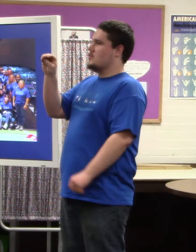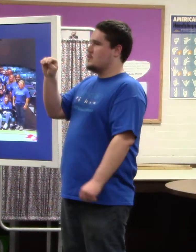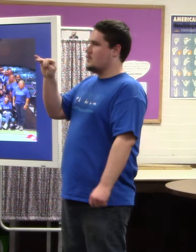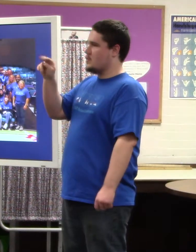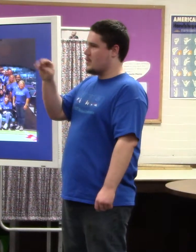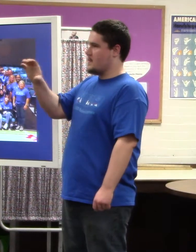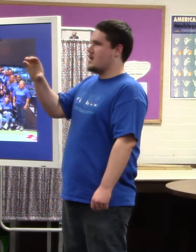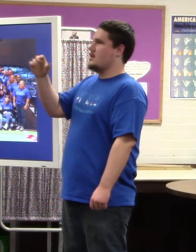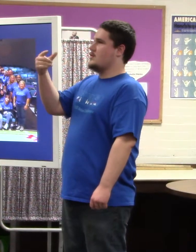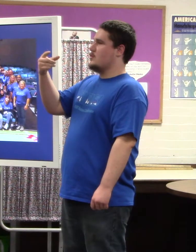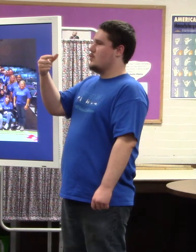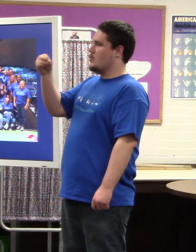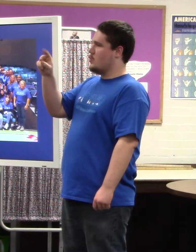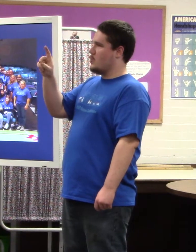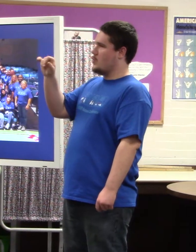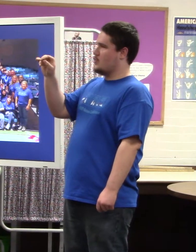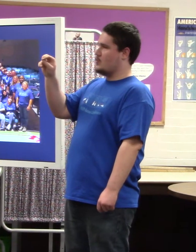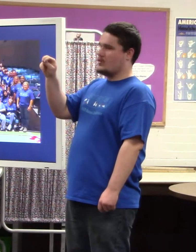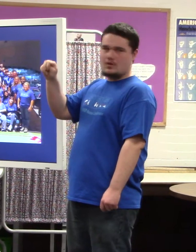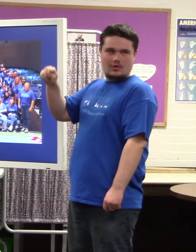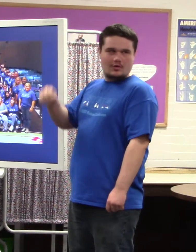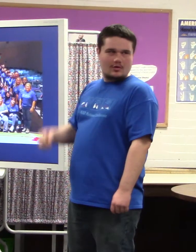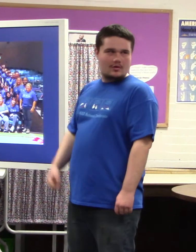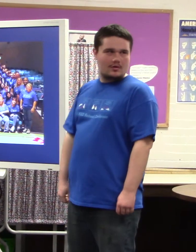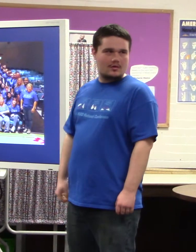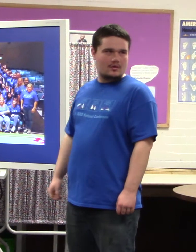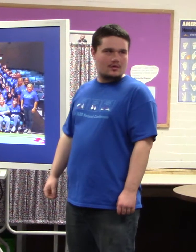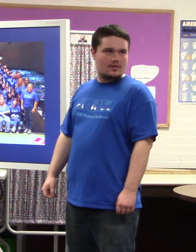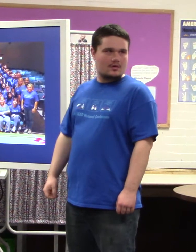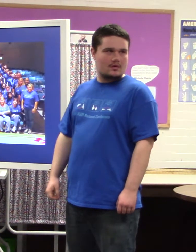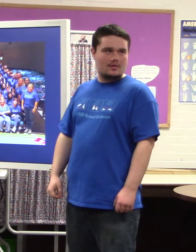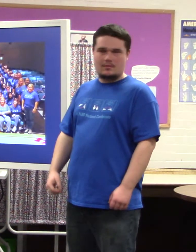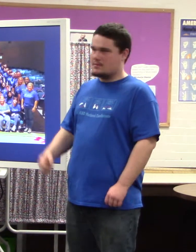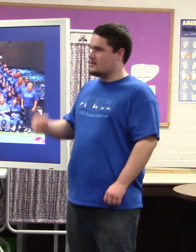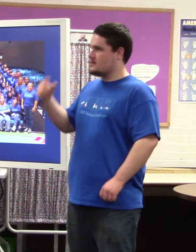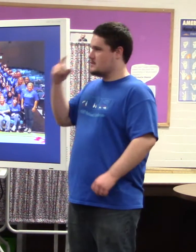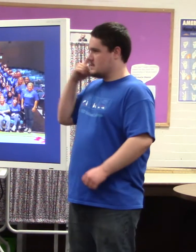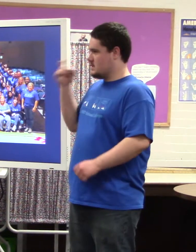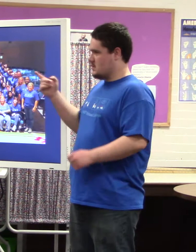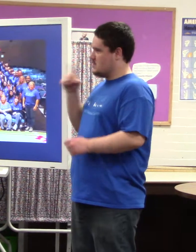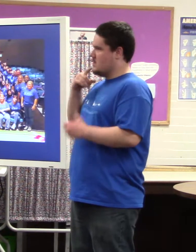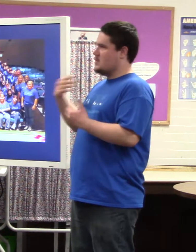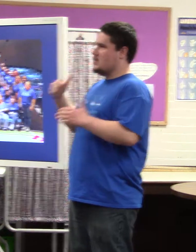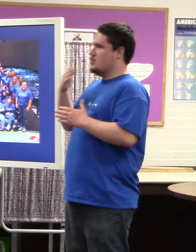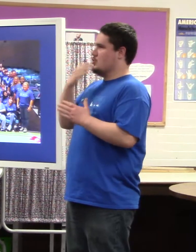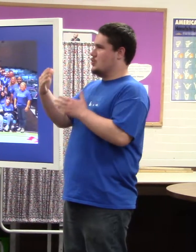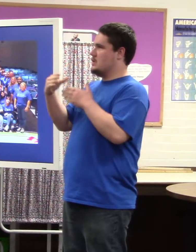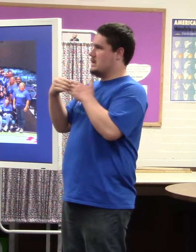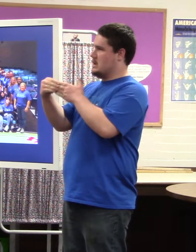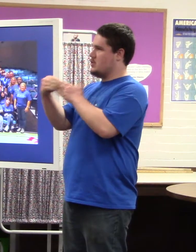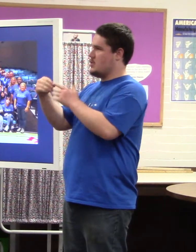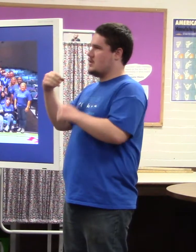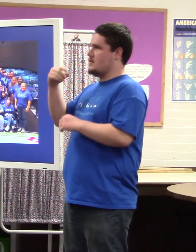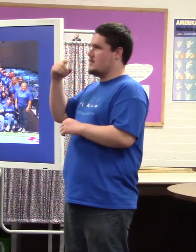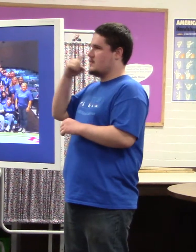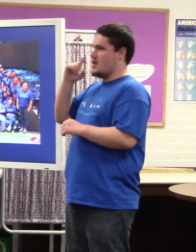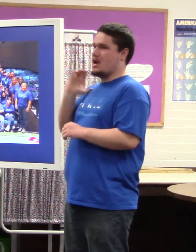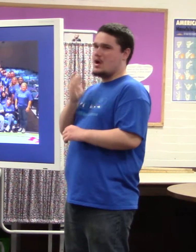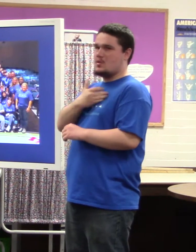that I think I looked up to was Dominic, the person that I talked to before. Why? Just, he seems to be a good